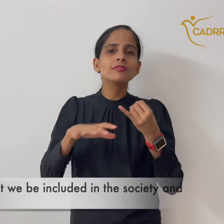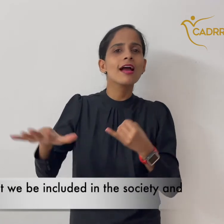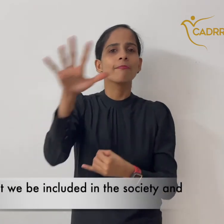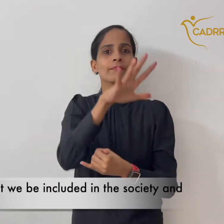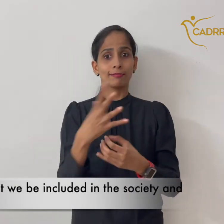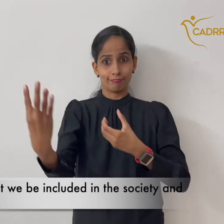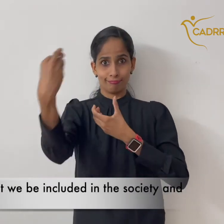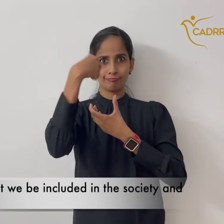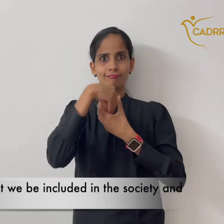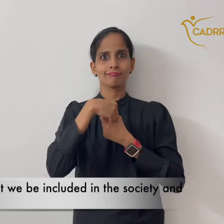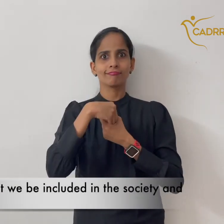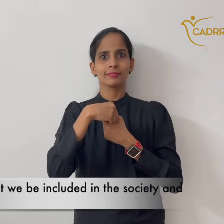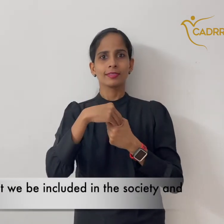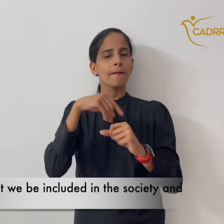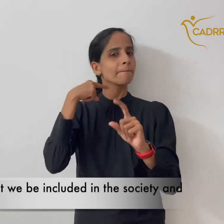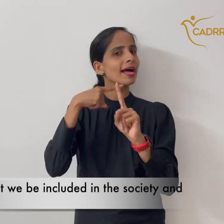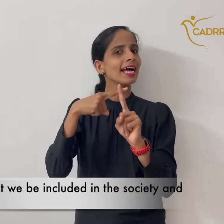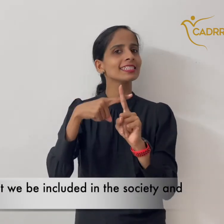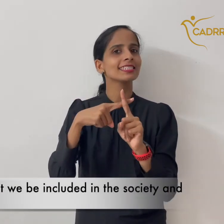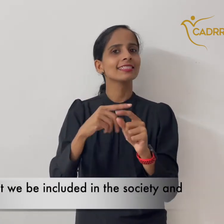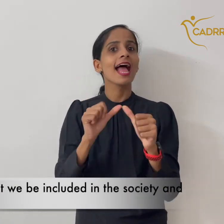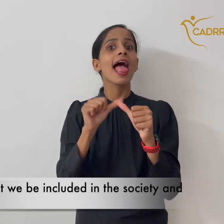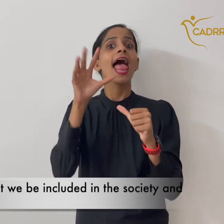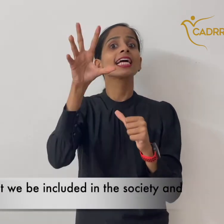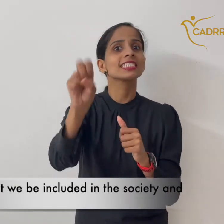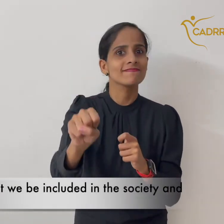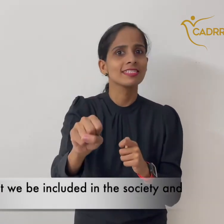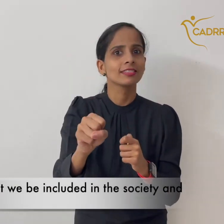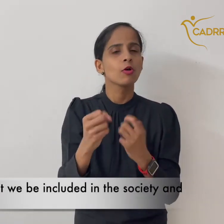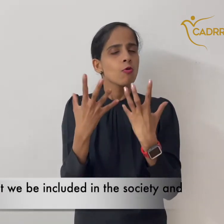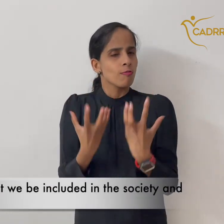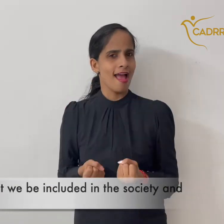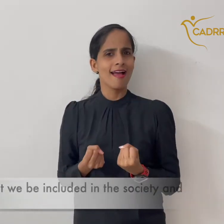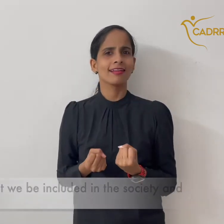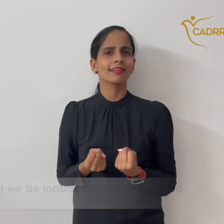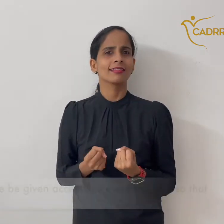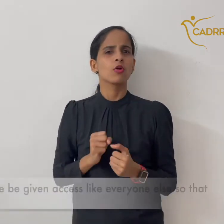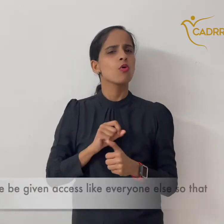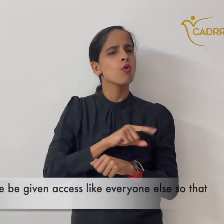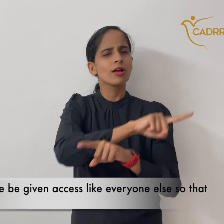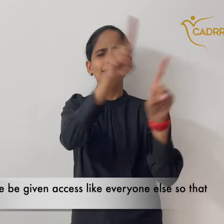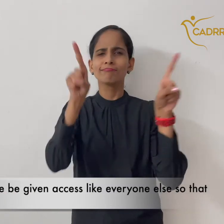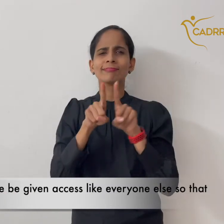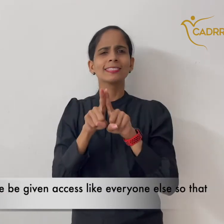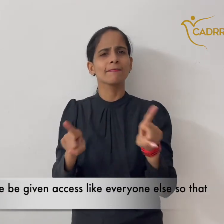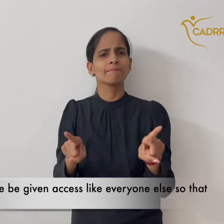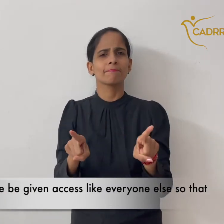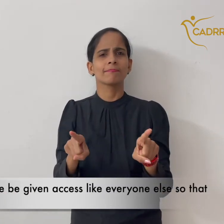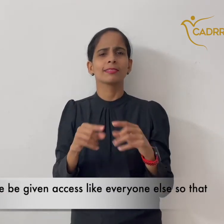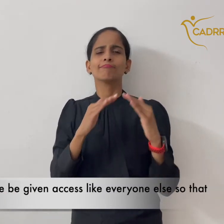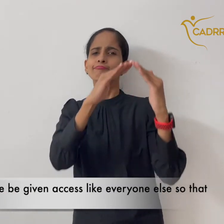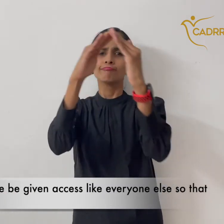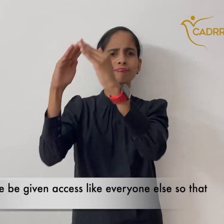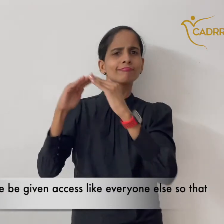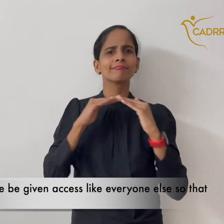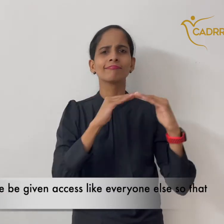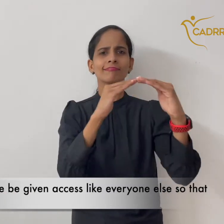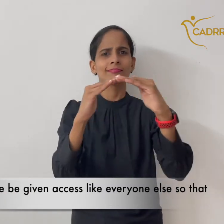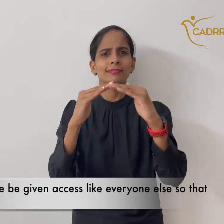inclusion, that we be included in the society, and accessibility, that we be given